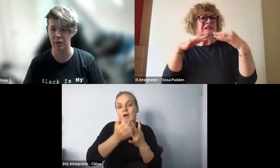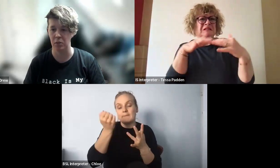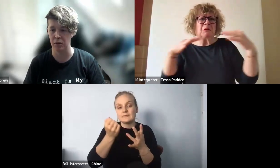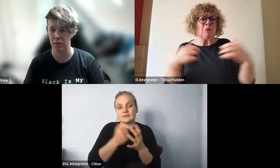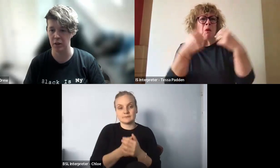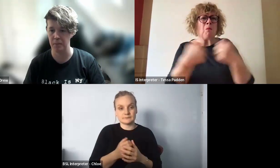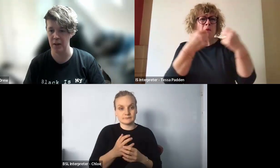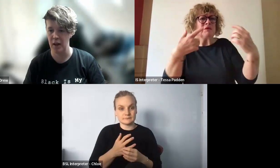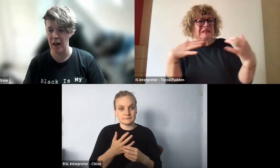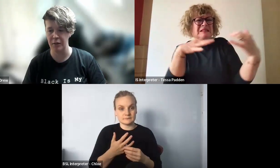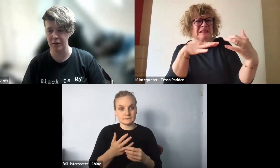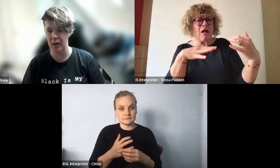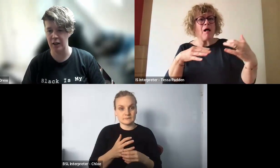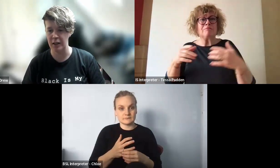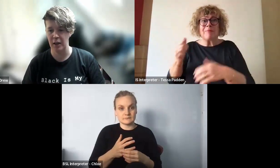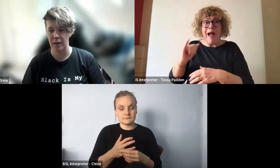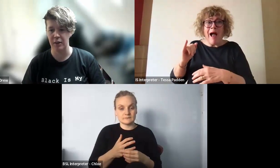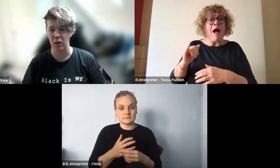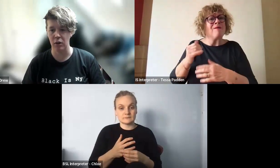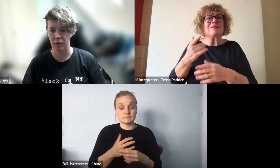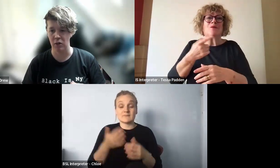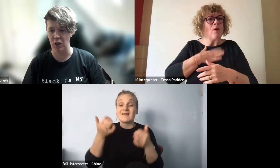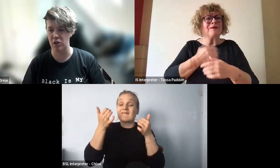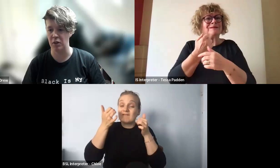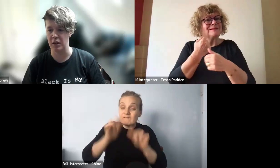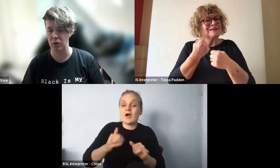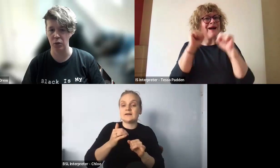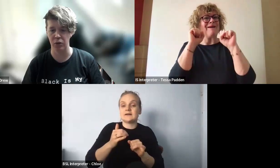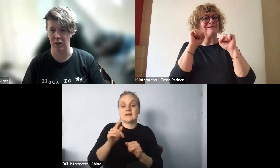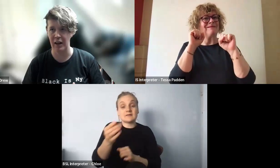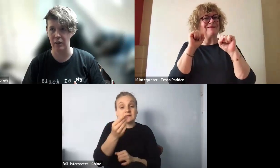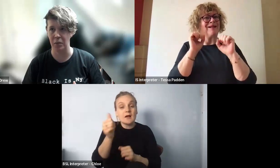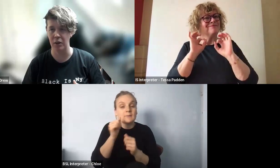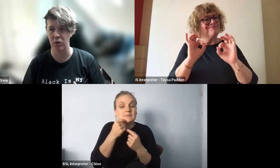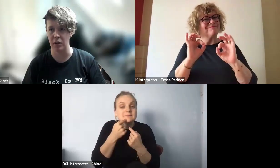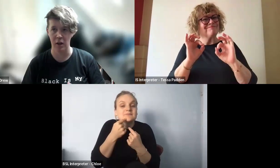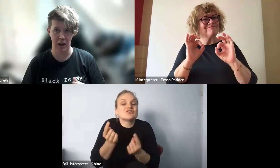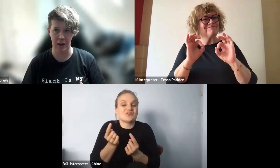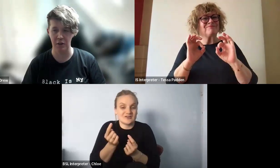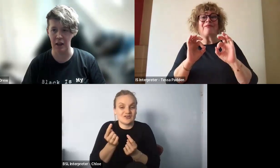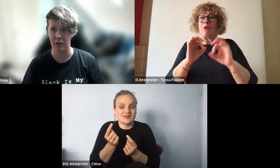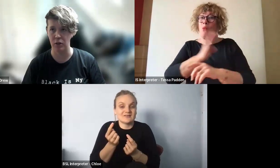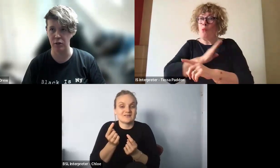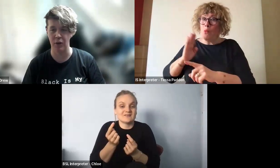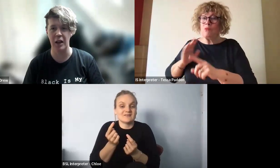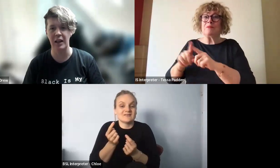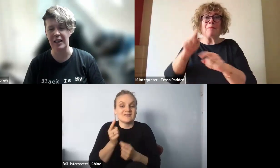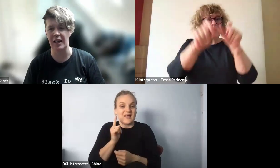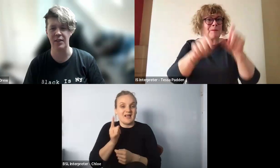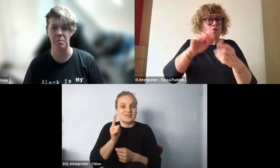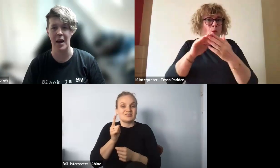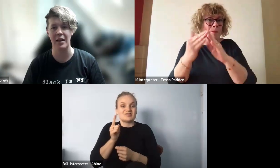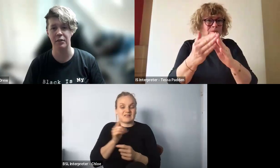impacted by this armed conflict. And finally, there's a lot of suggestion that these tools are allowing militaries and states to